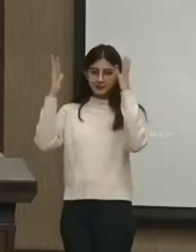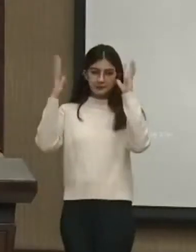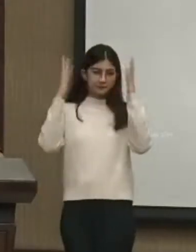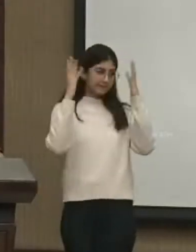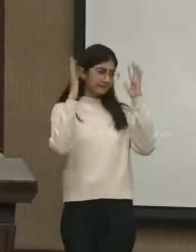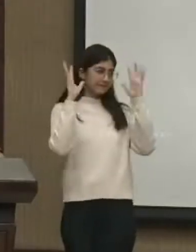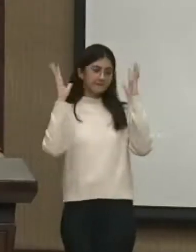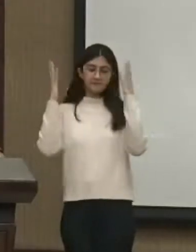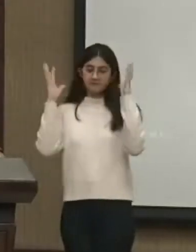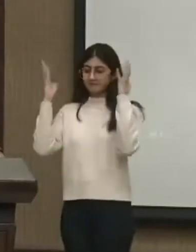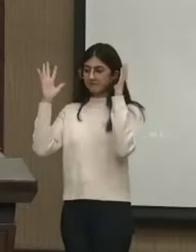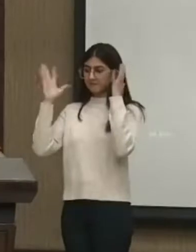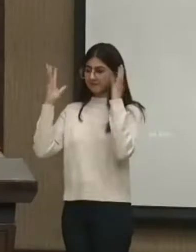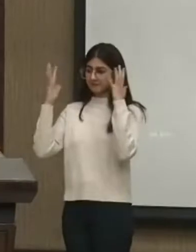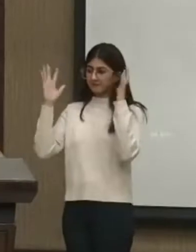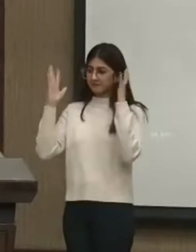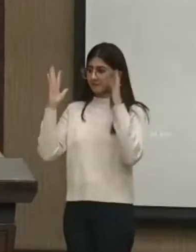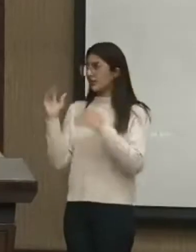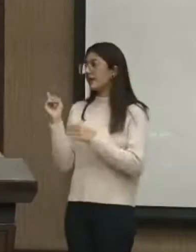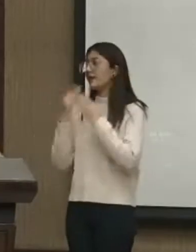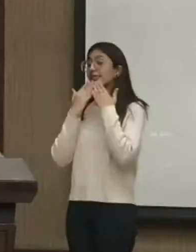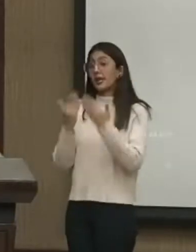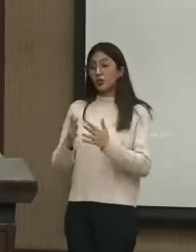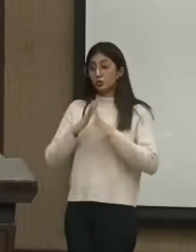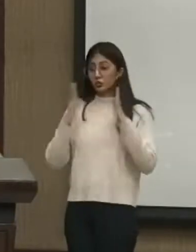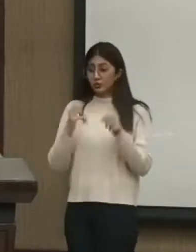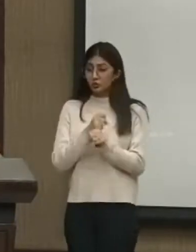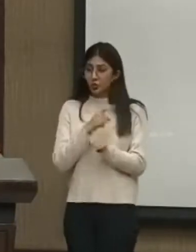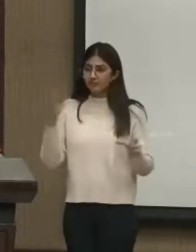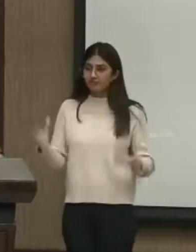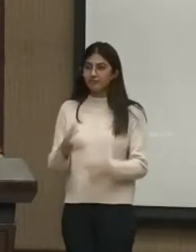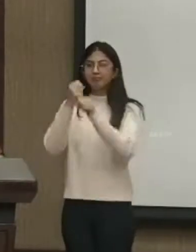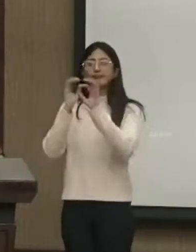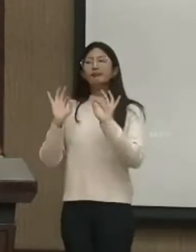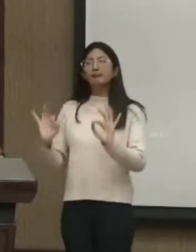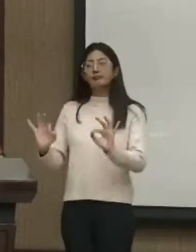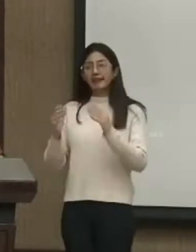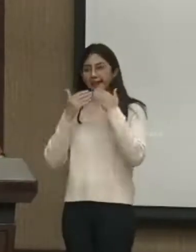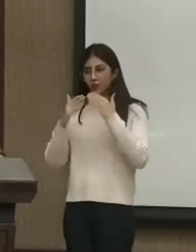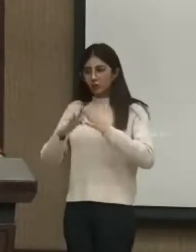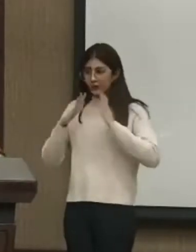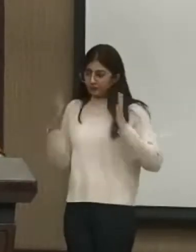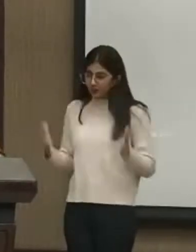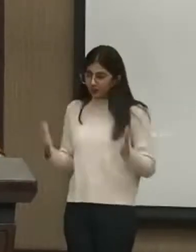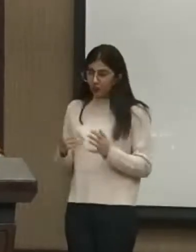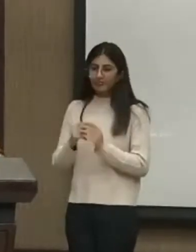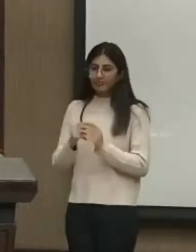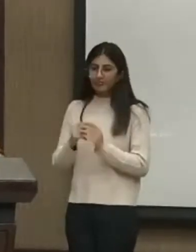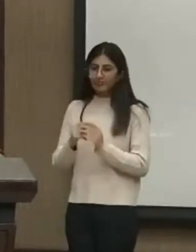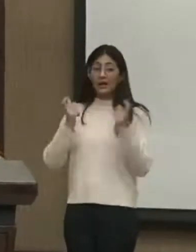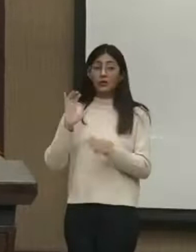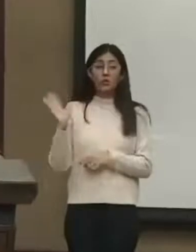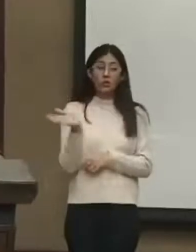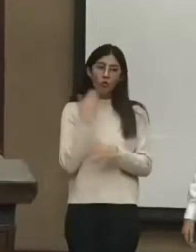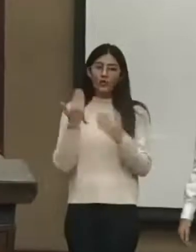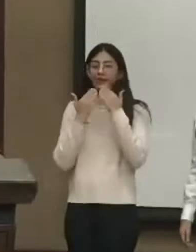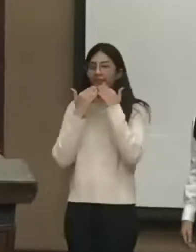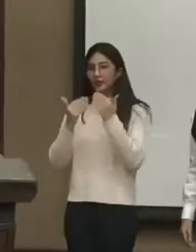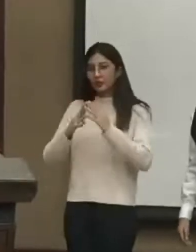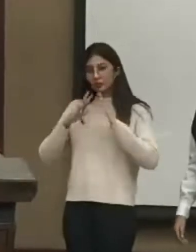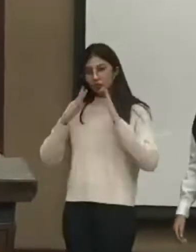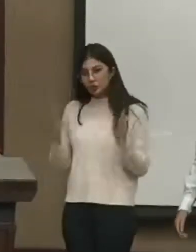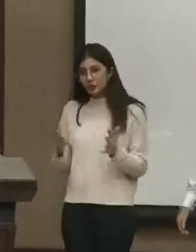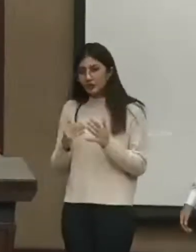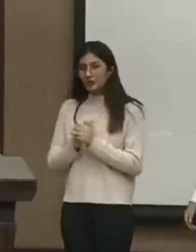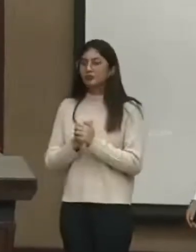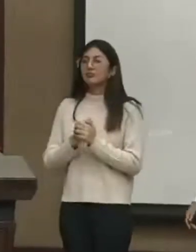Thank you very much, George, for summing that up so well. And thank you to all the panelists in the second panel discussion